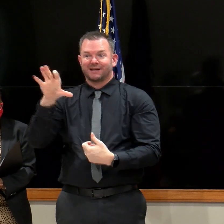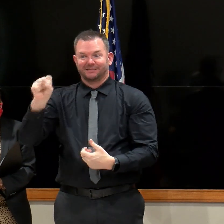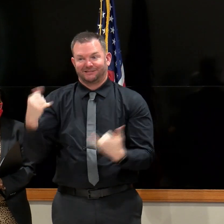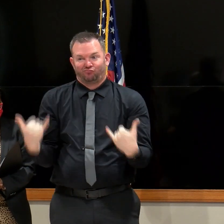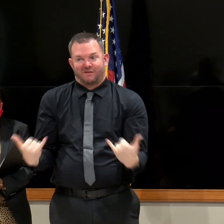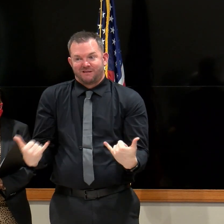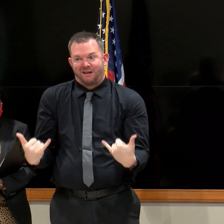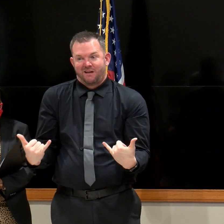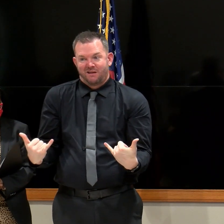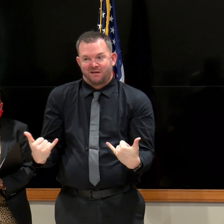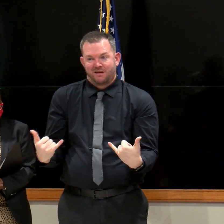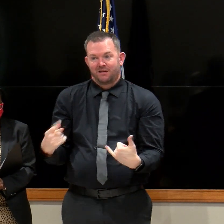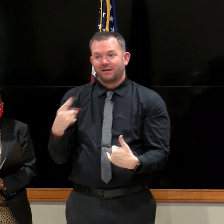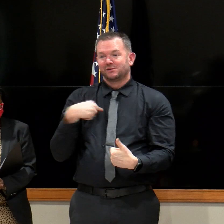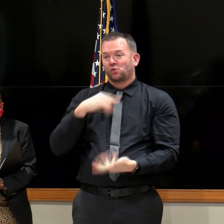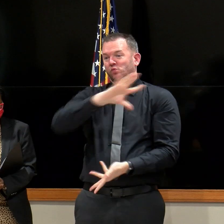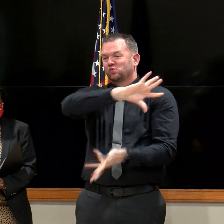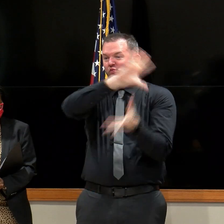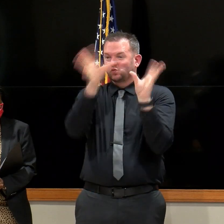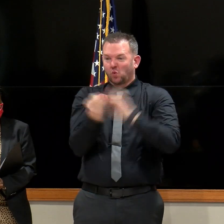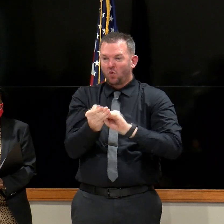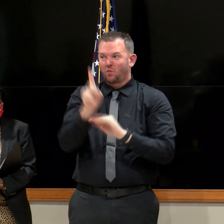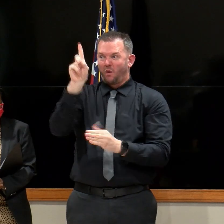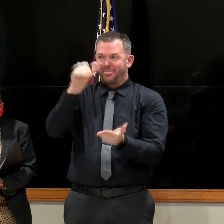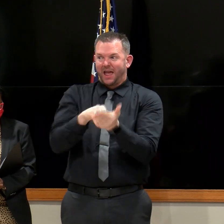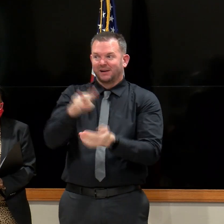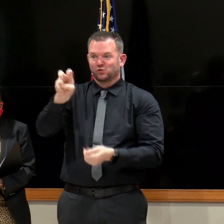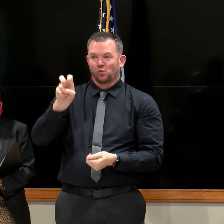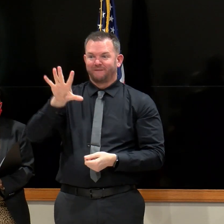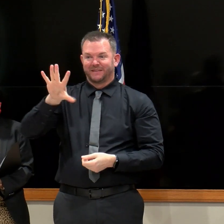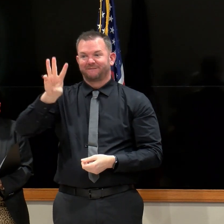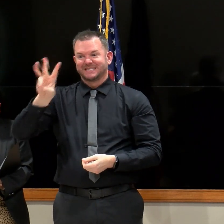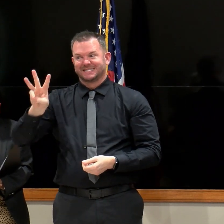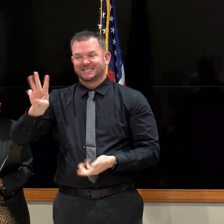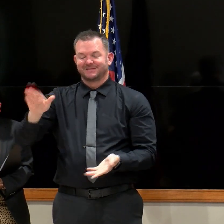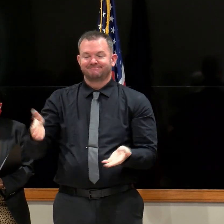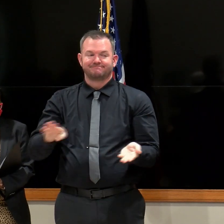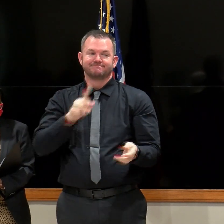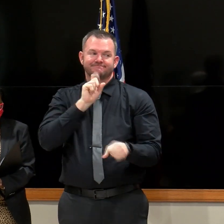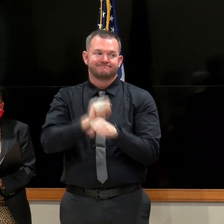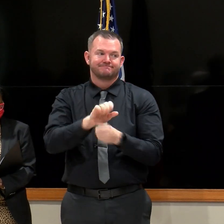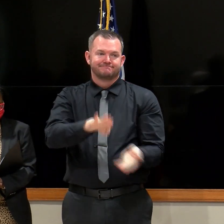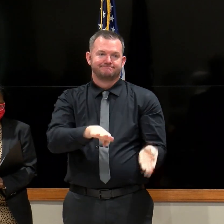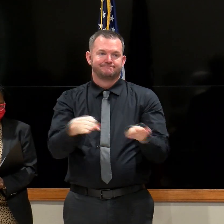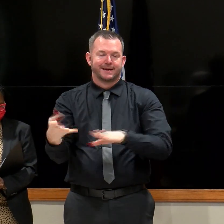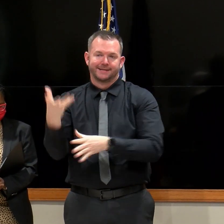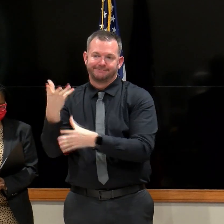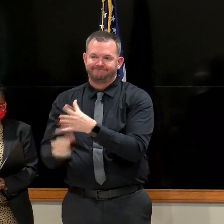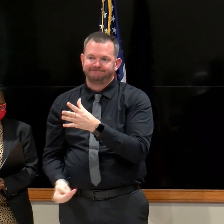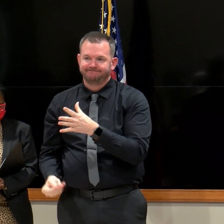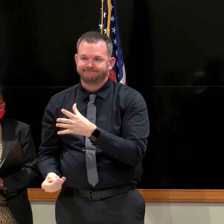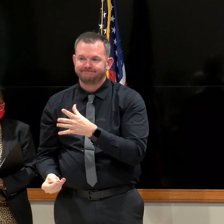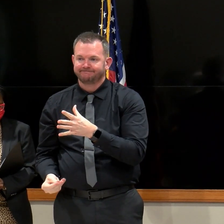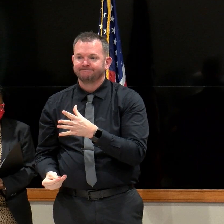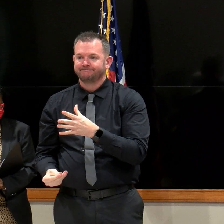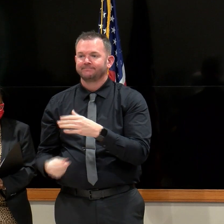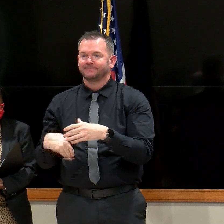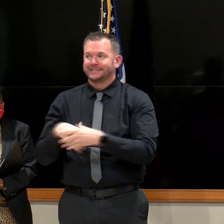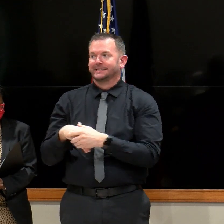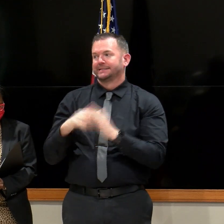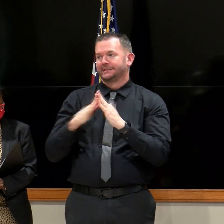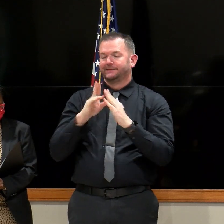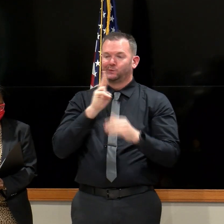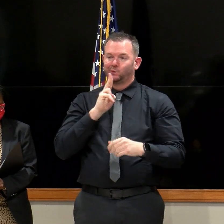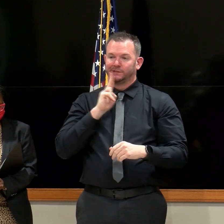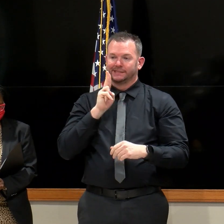1,012.56. And the total number of deaths, unfortunately, is increasing by 2 in the city of Houston. As of